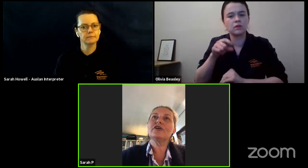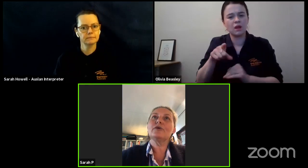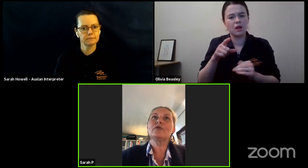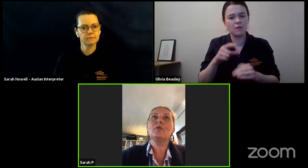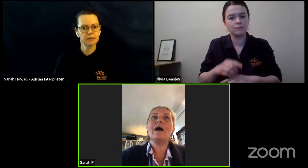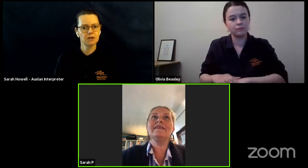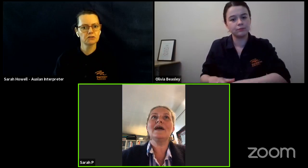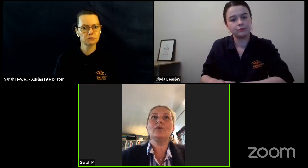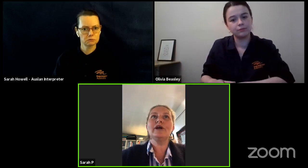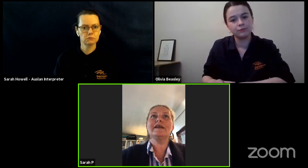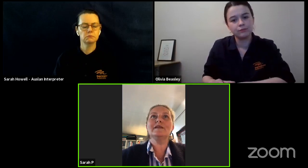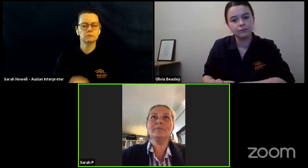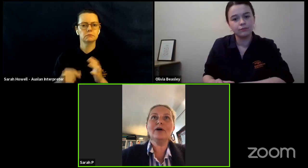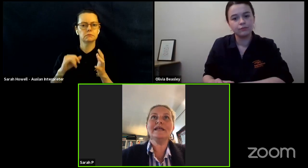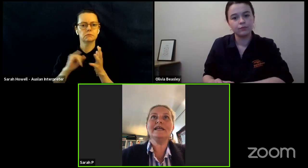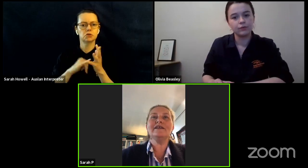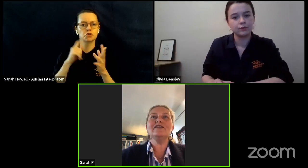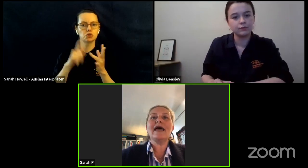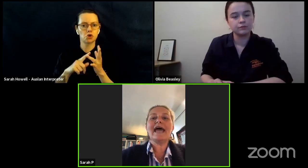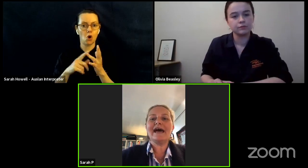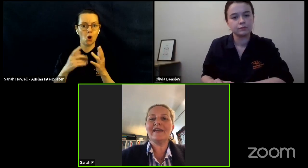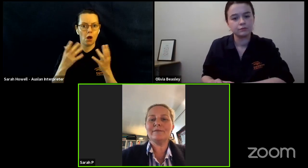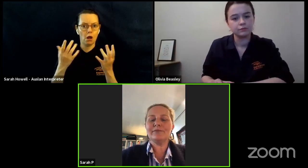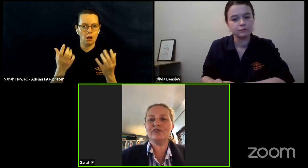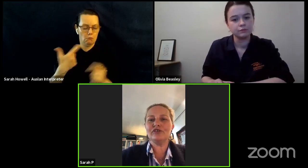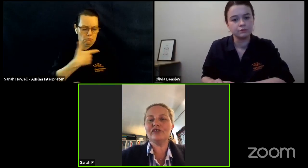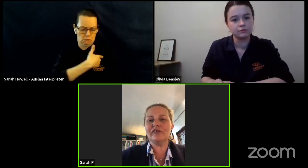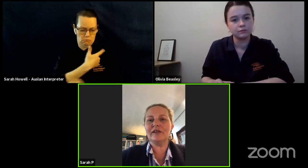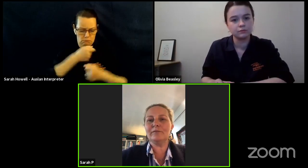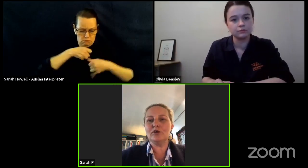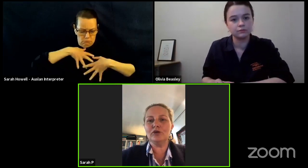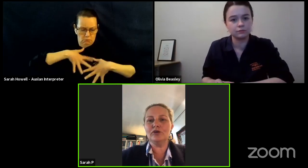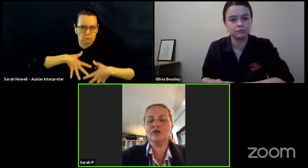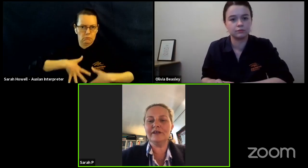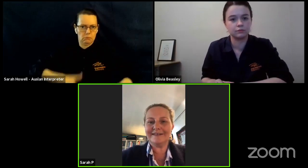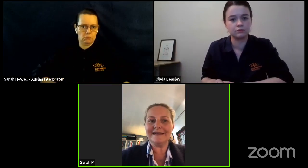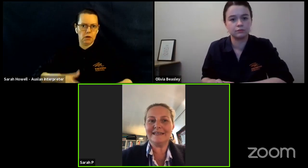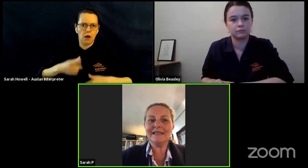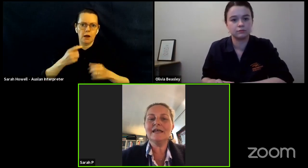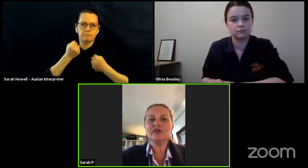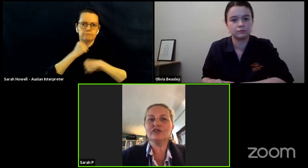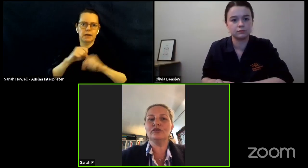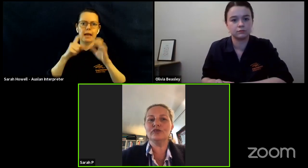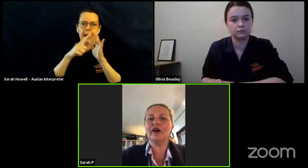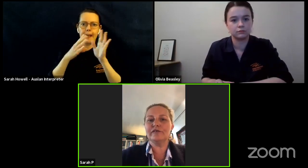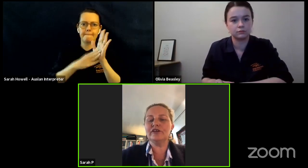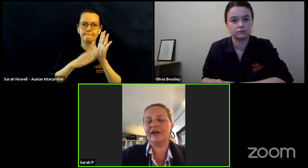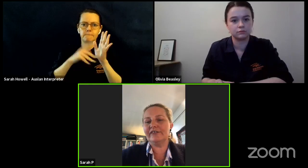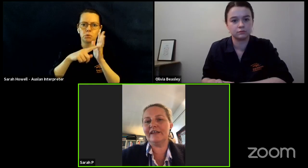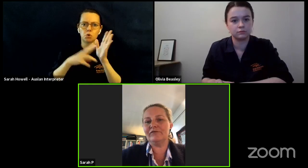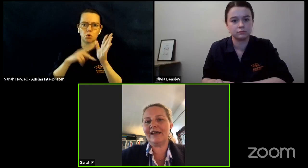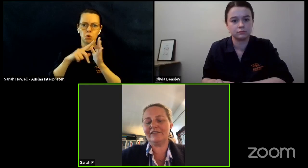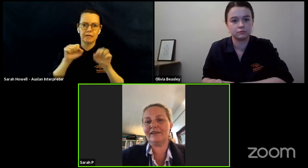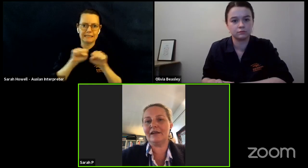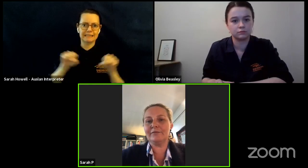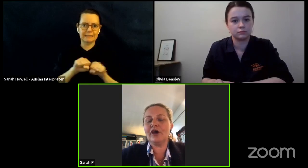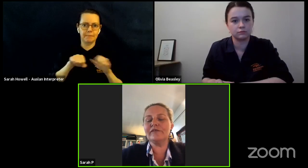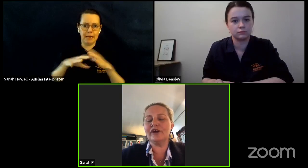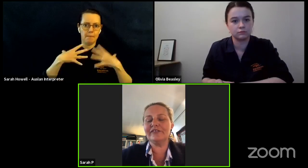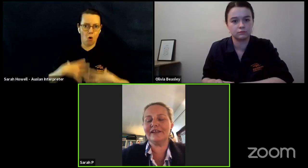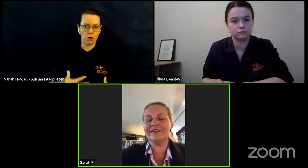So the way they work in the body is how they produce the immunity to COVID-19